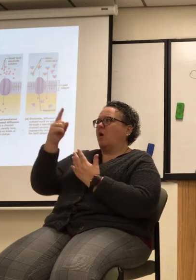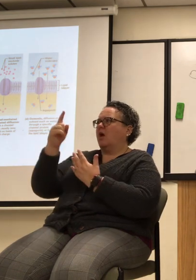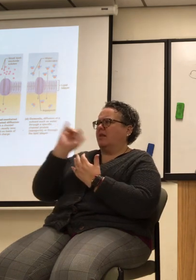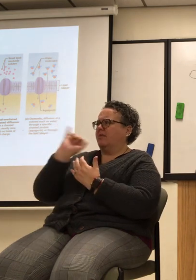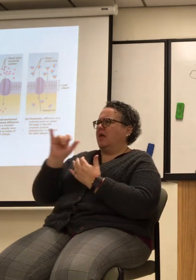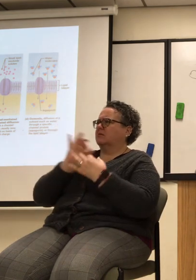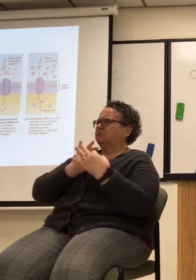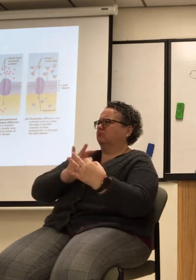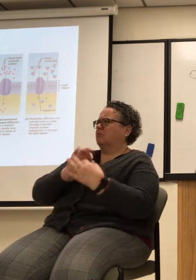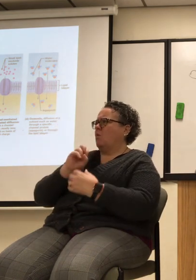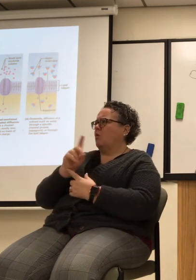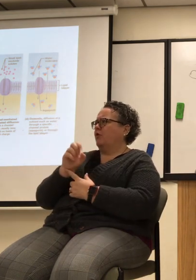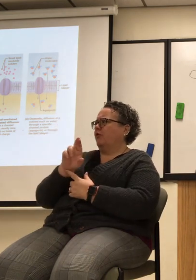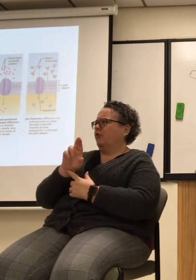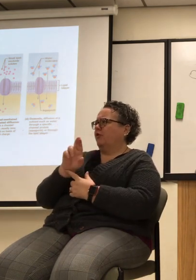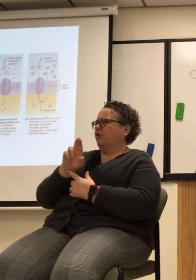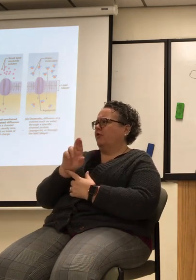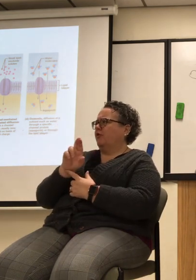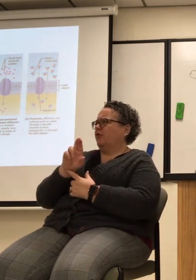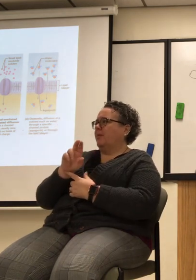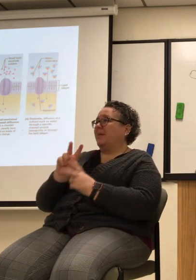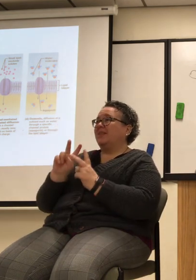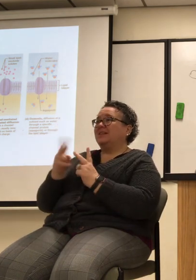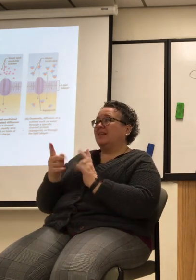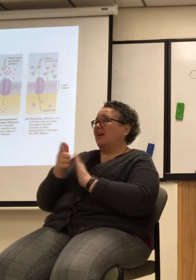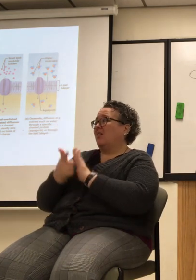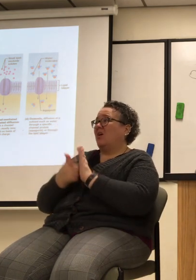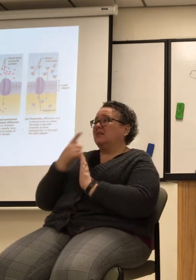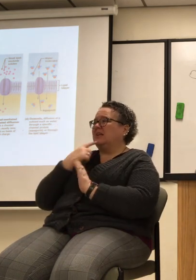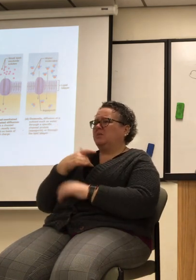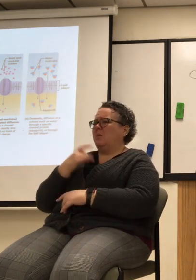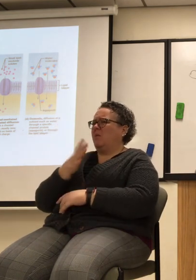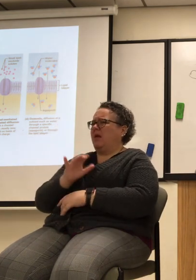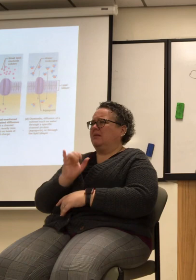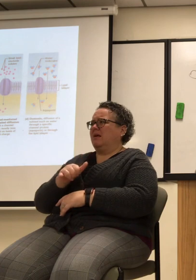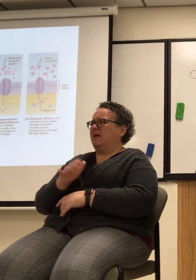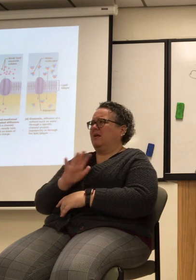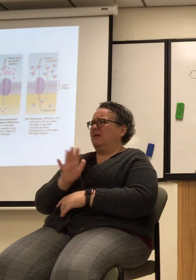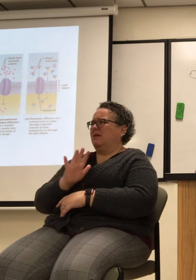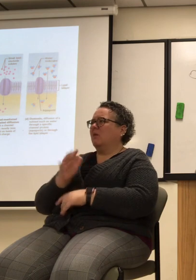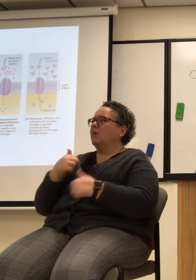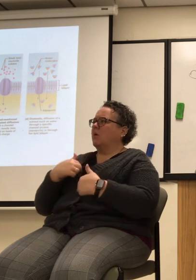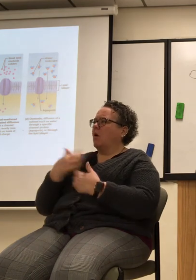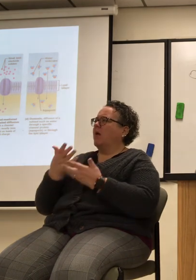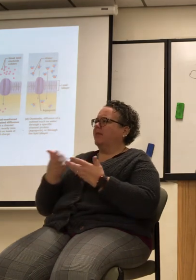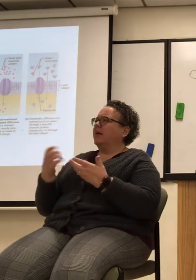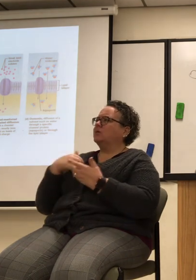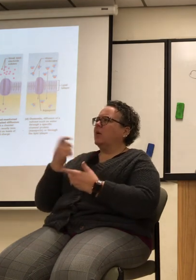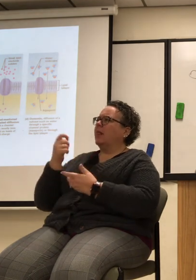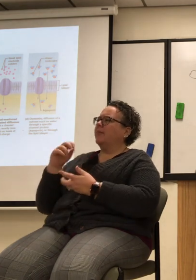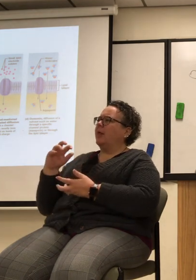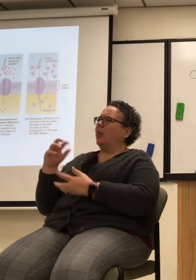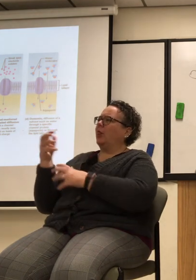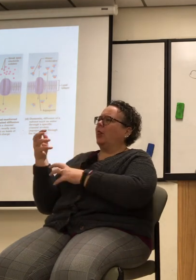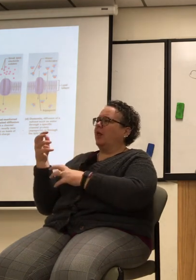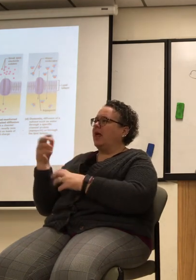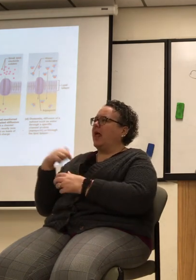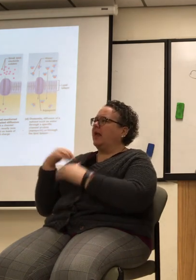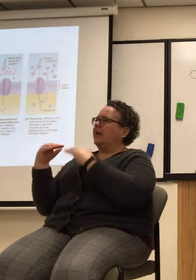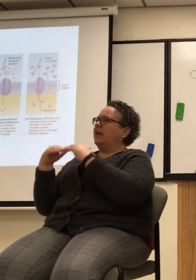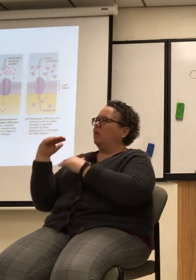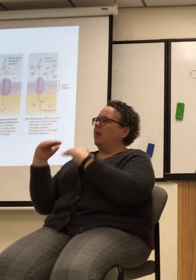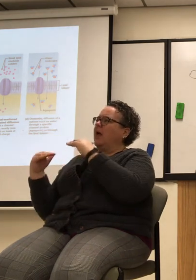order. And second law of thermodynamics is we don't like that. We want things to kind of go to disorder and just kind of equal